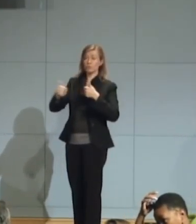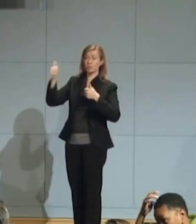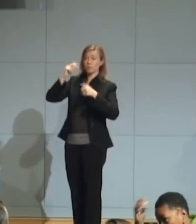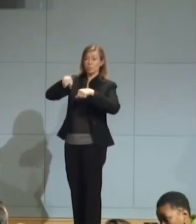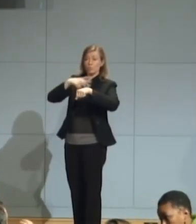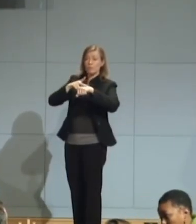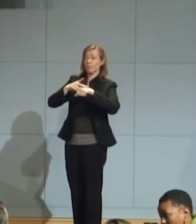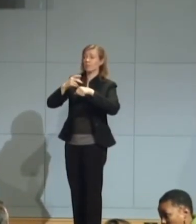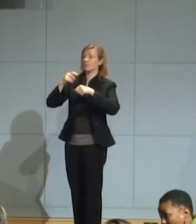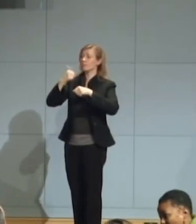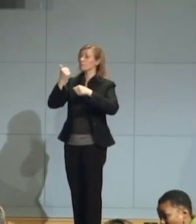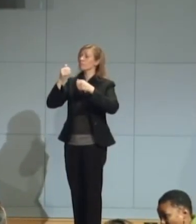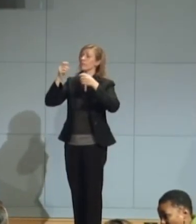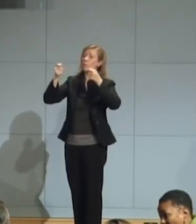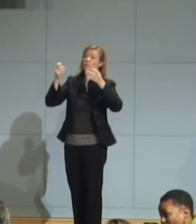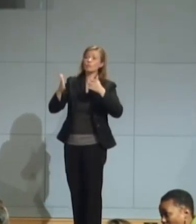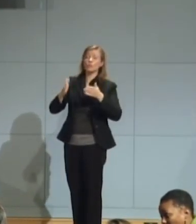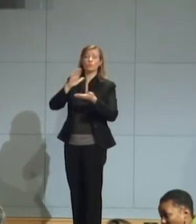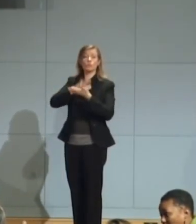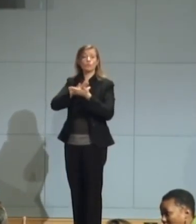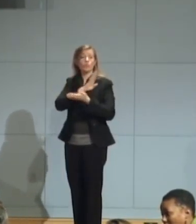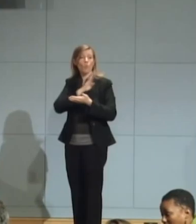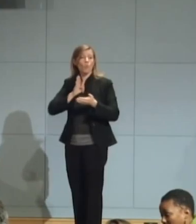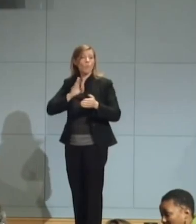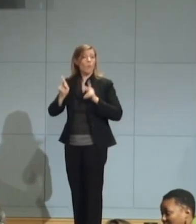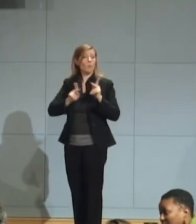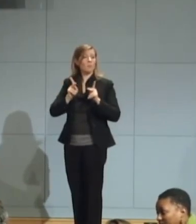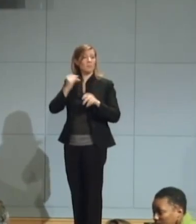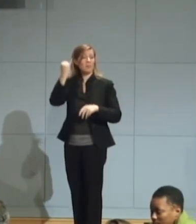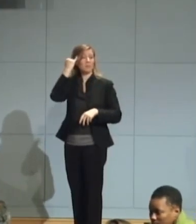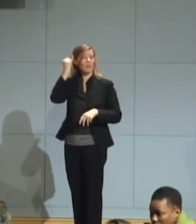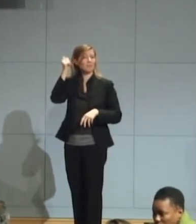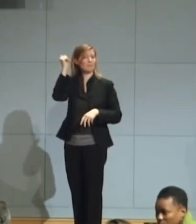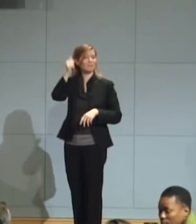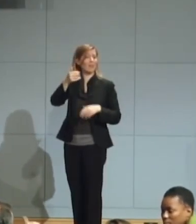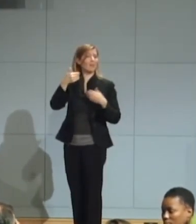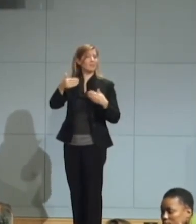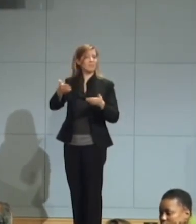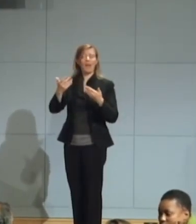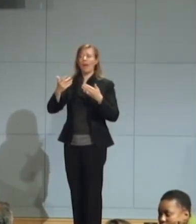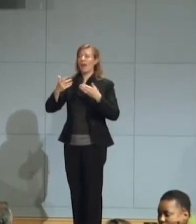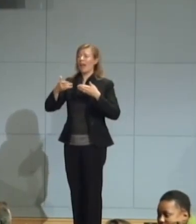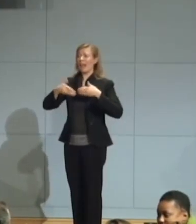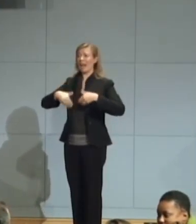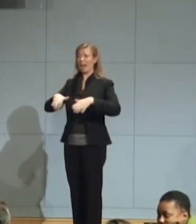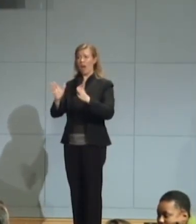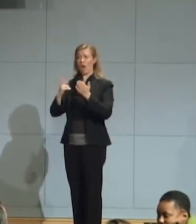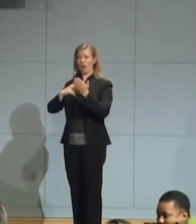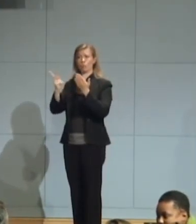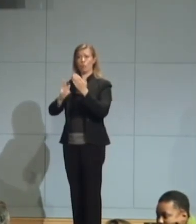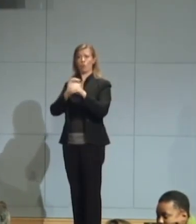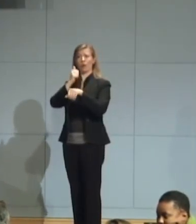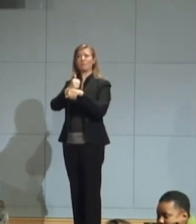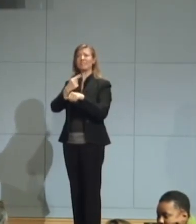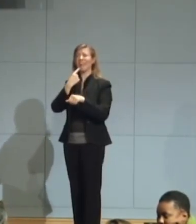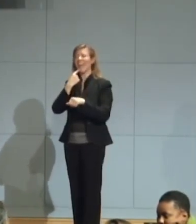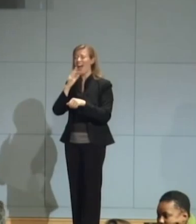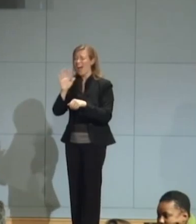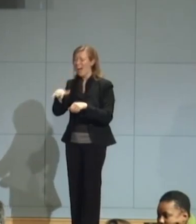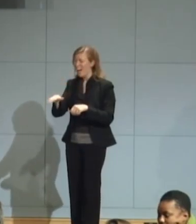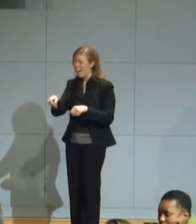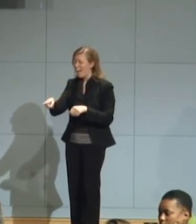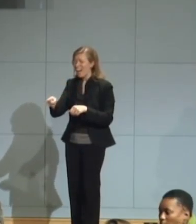under 9%. Even that is too high. Right? But folks who are east of the Anacostia have an unemployment rate